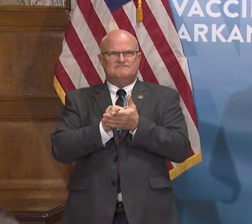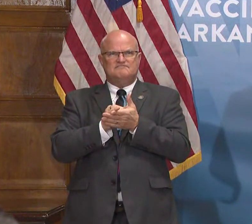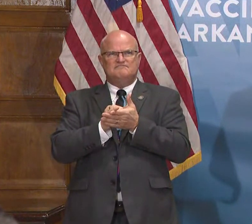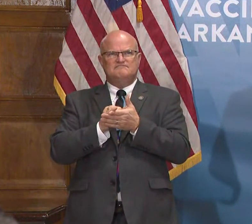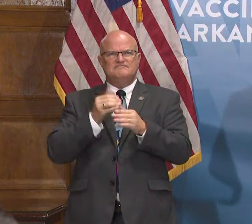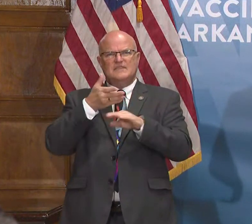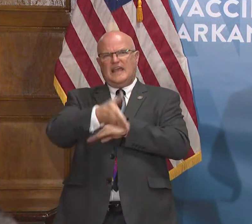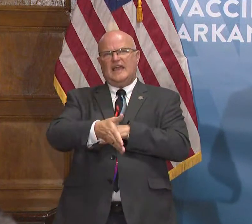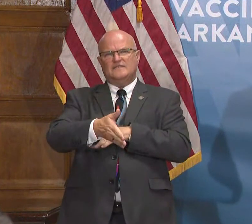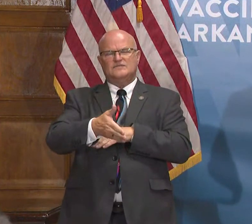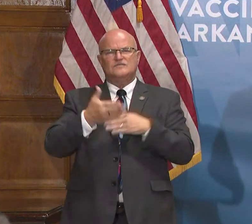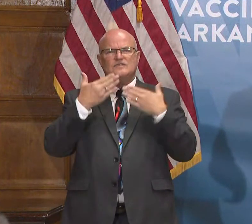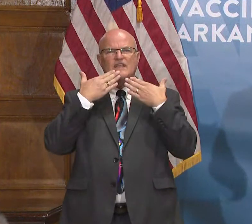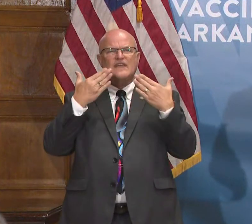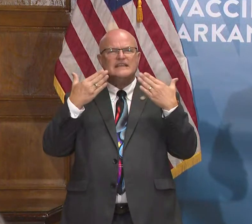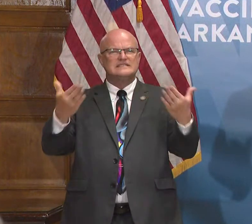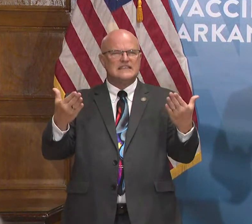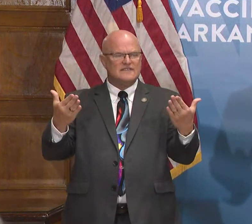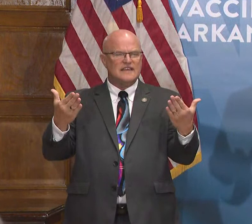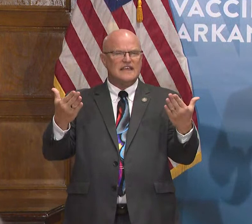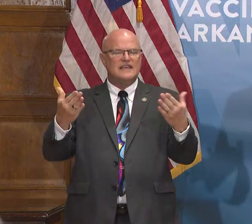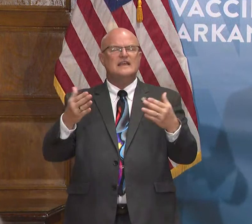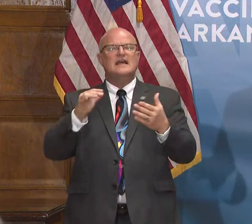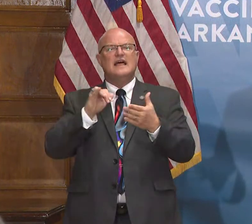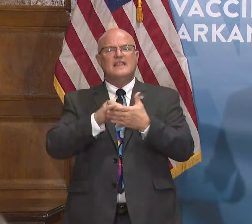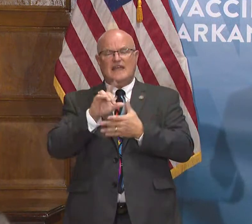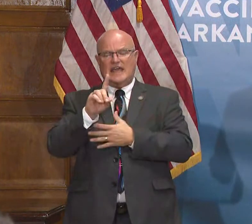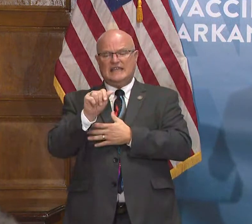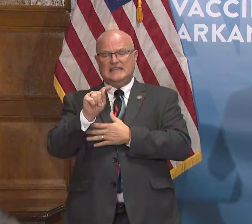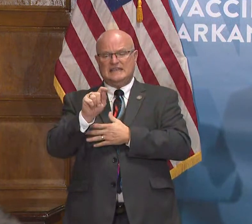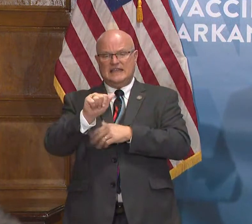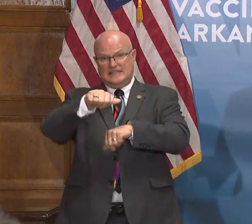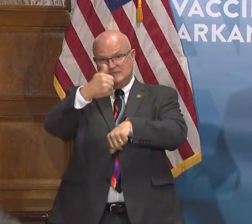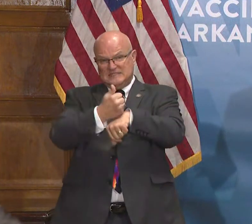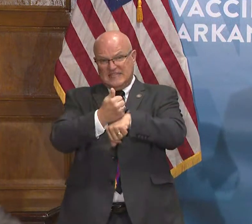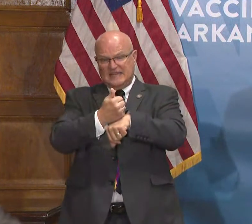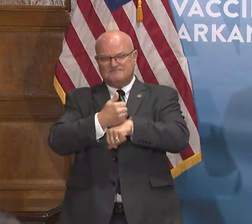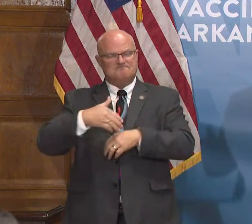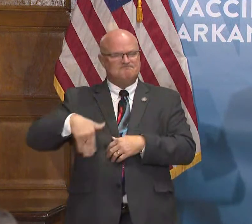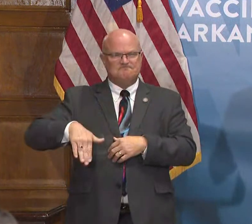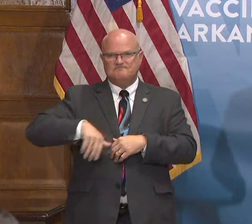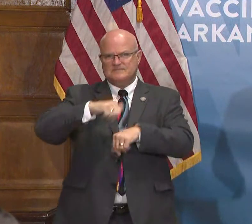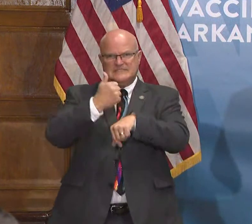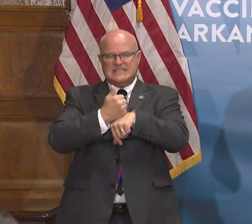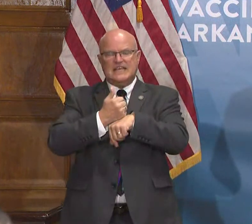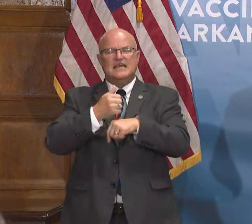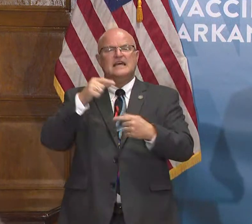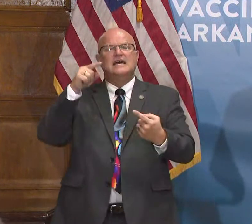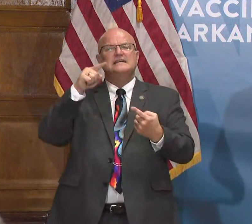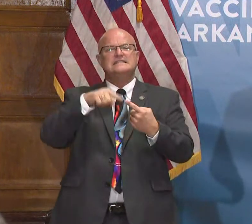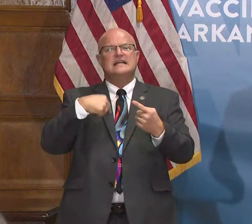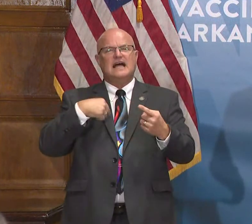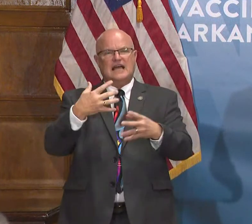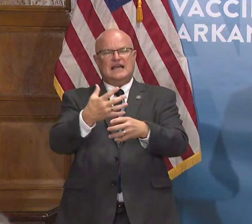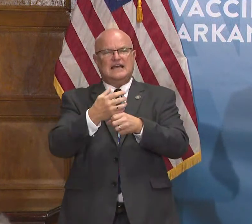sometime after Thanksgiving, but that date has not been set, and it won't be set until I